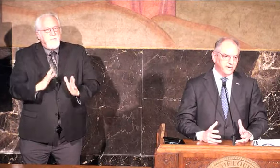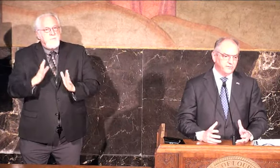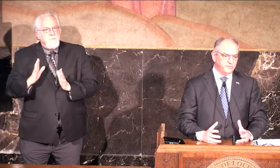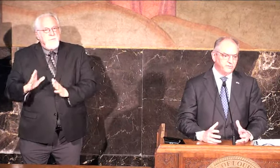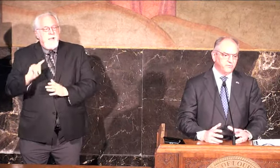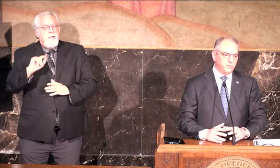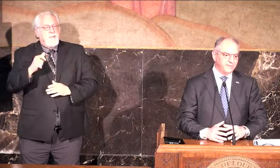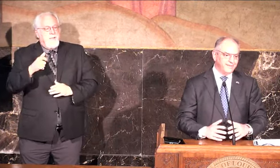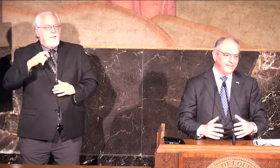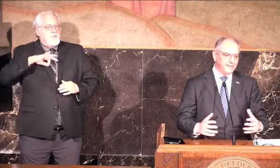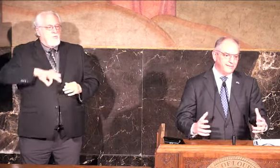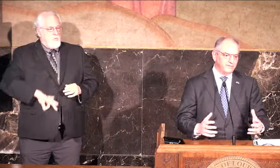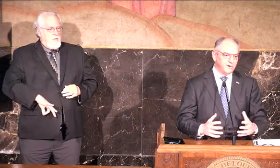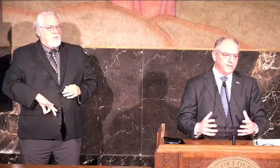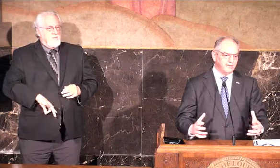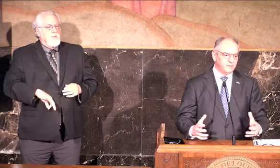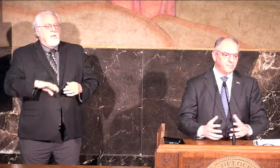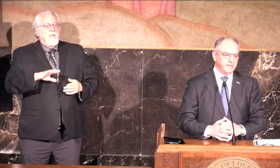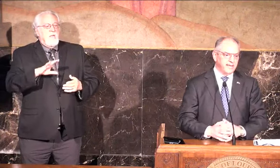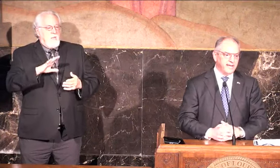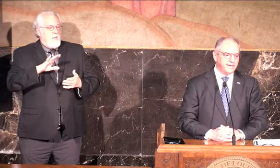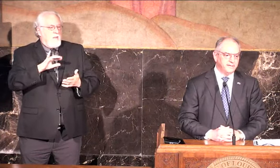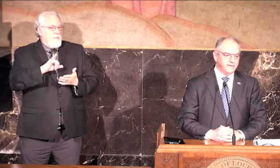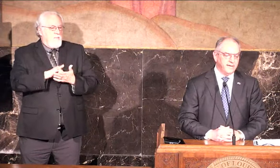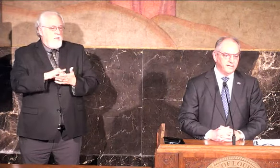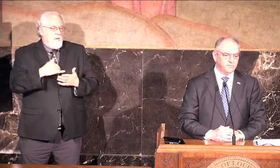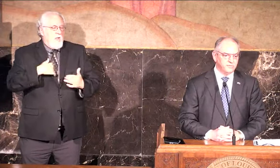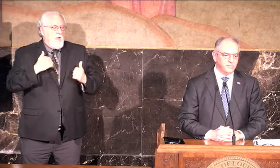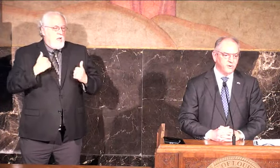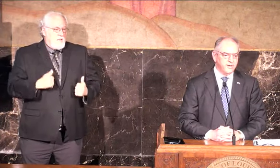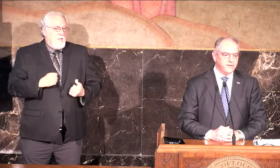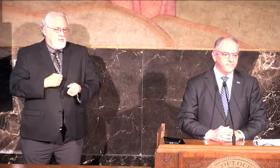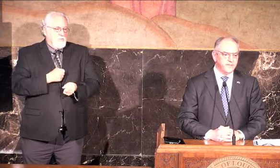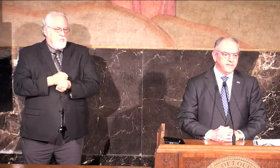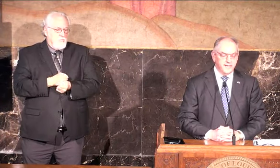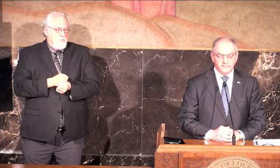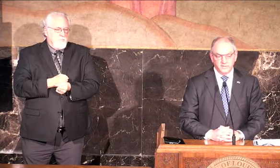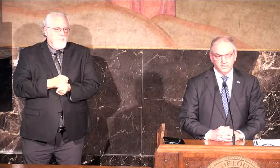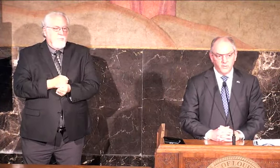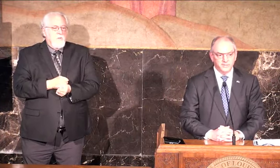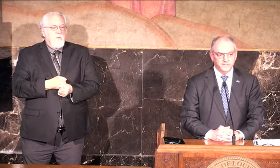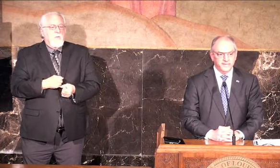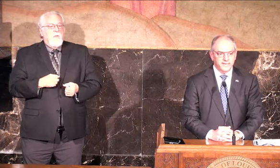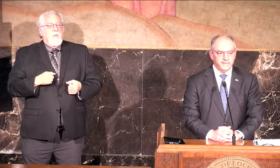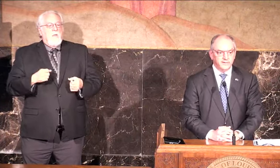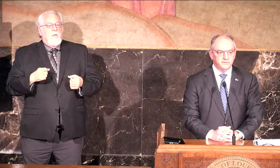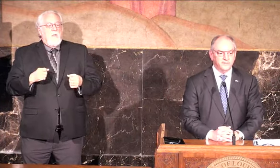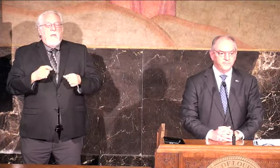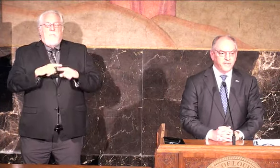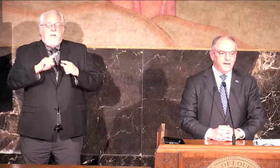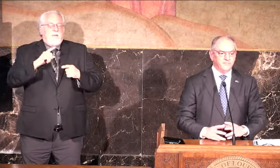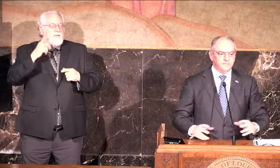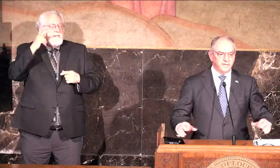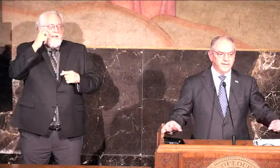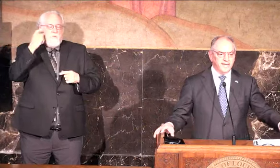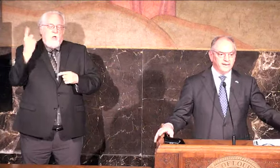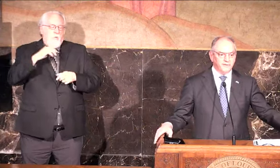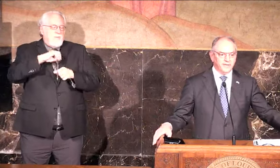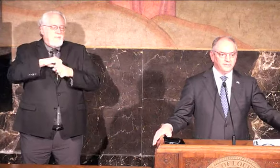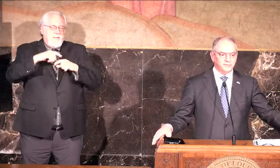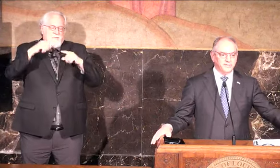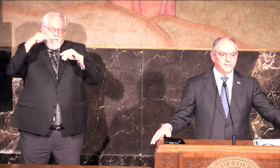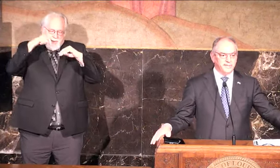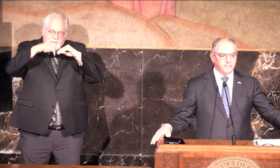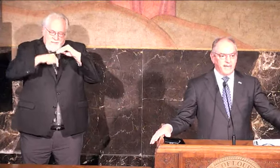tax credits and so forth, then certainly that's something that I can support. The devil is always in the details. Obviously, not